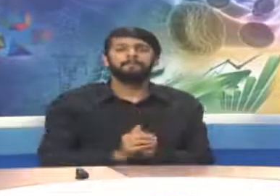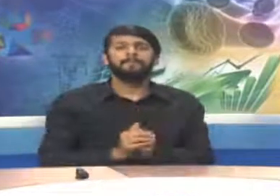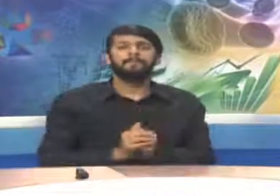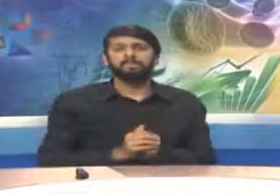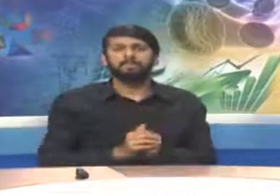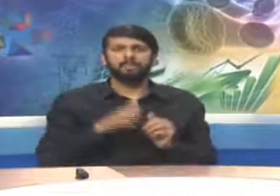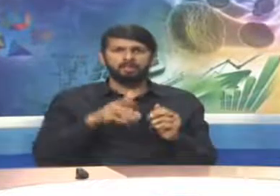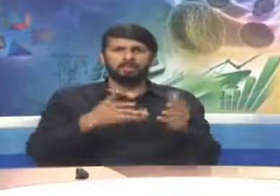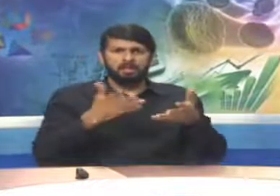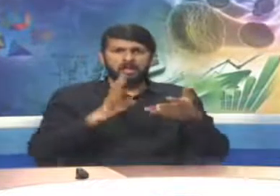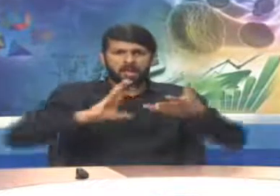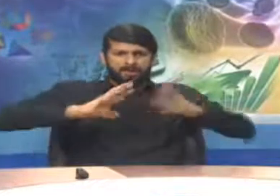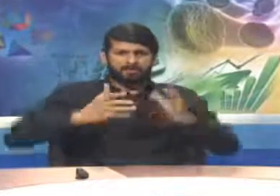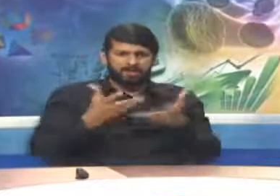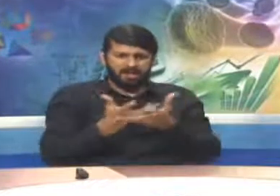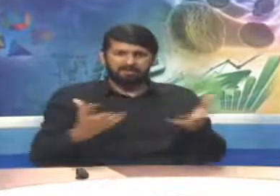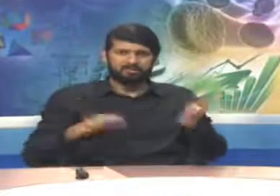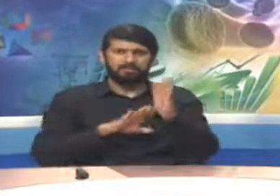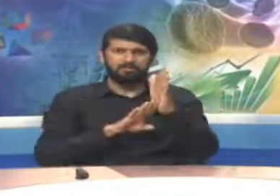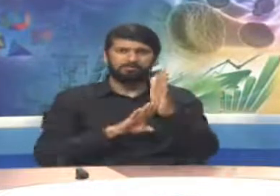is a record of the